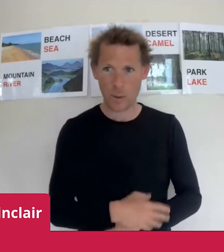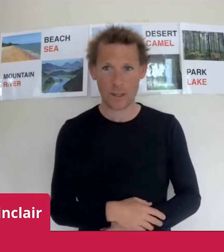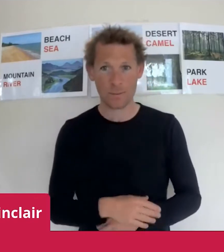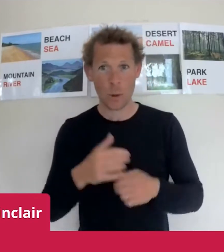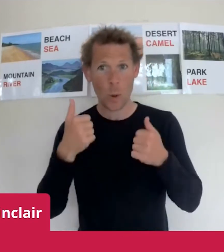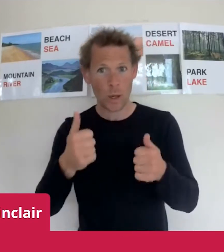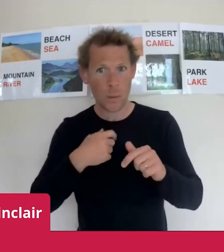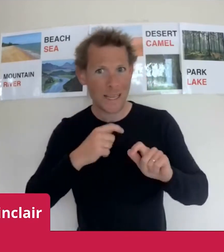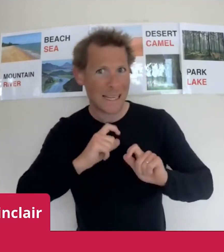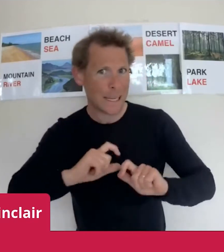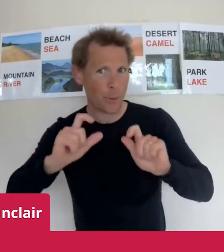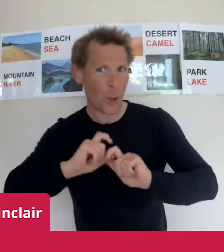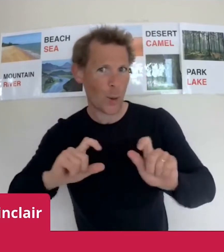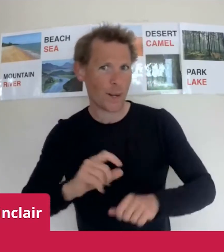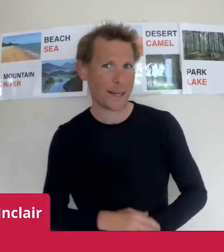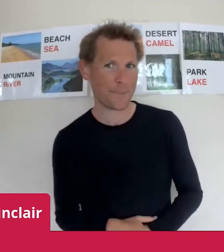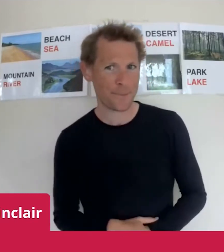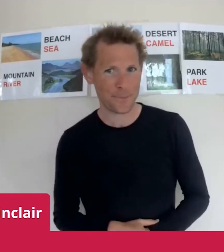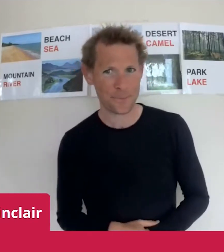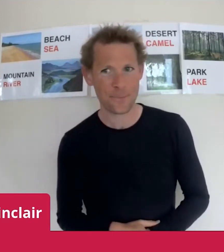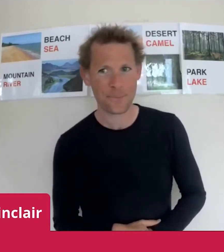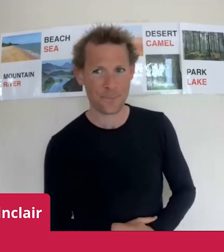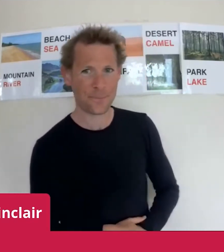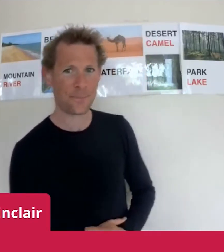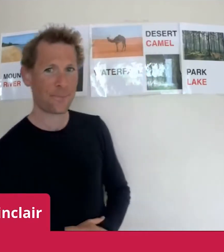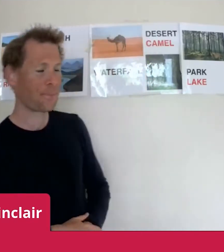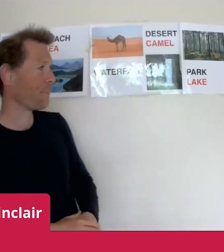Well done, everyone. Let's keep going.